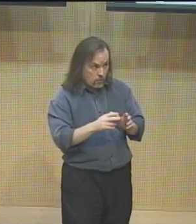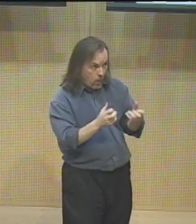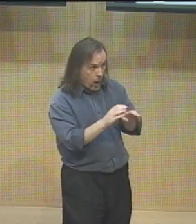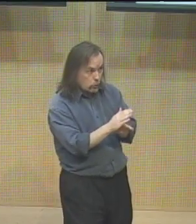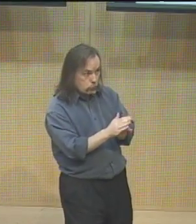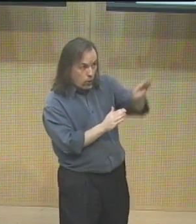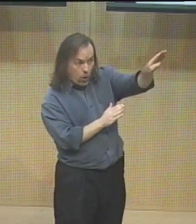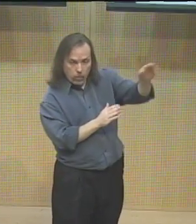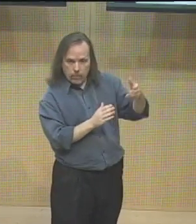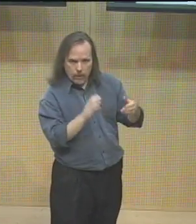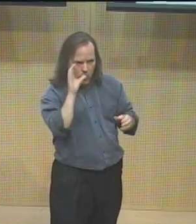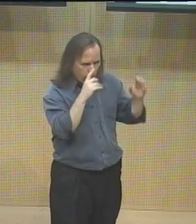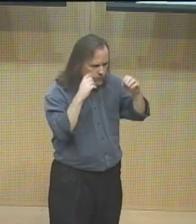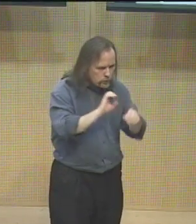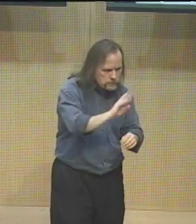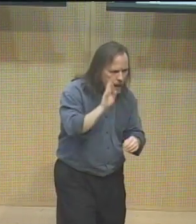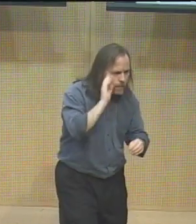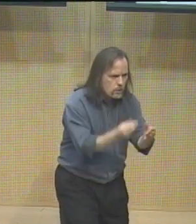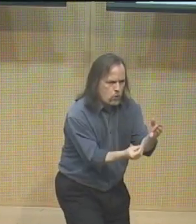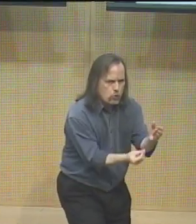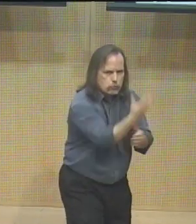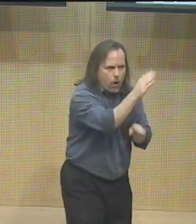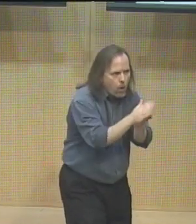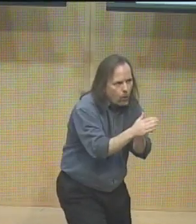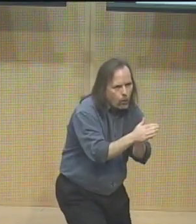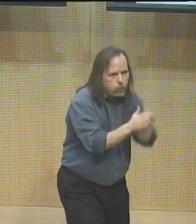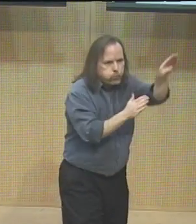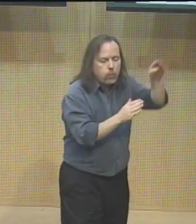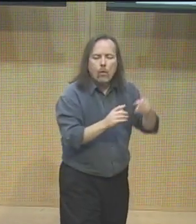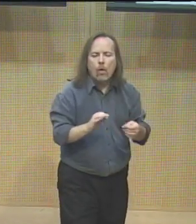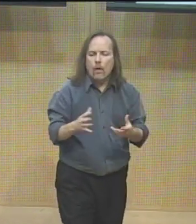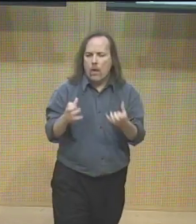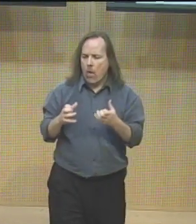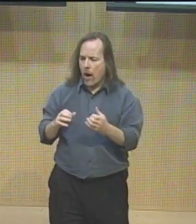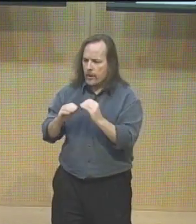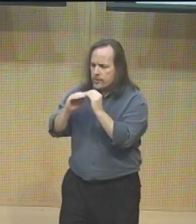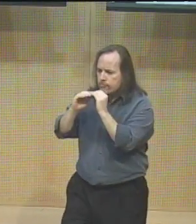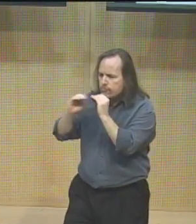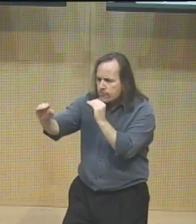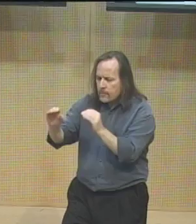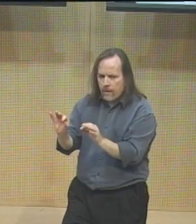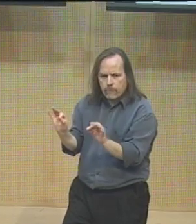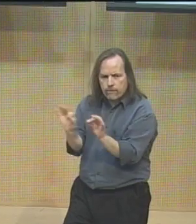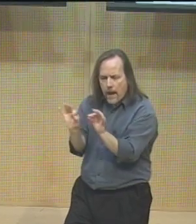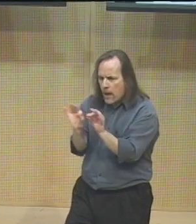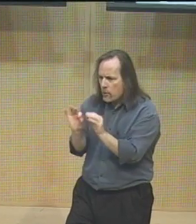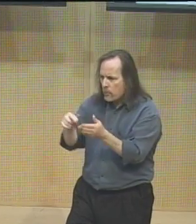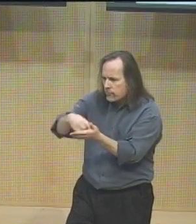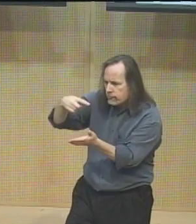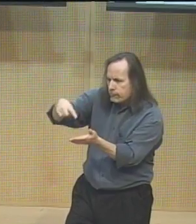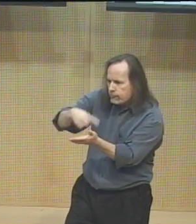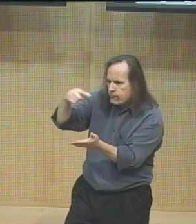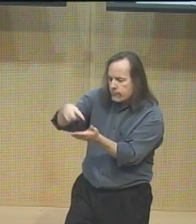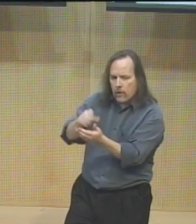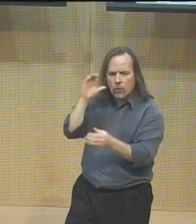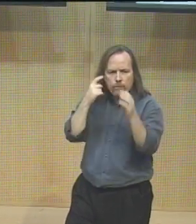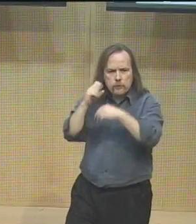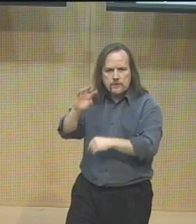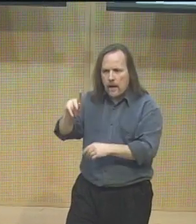stock distributes profits, and it's as dividends. There are other people who look for